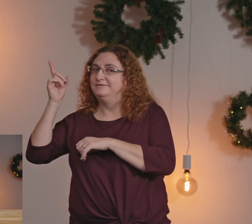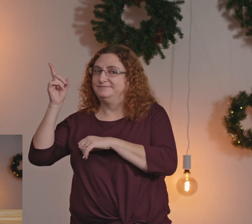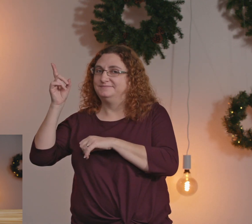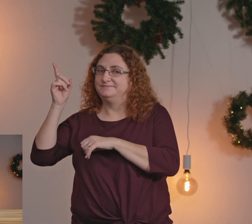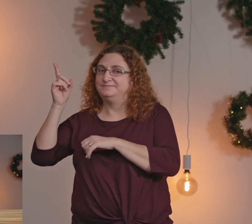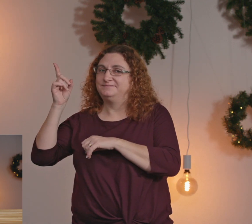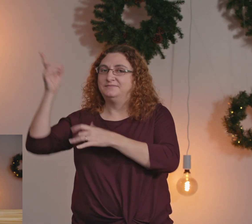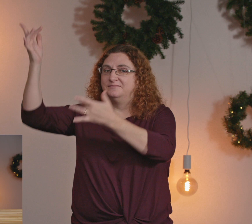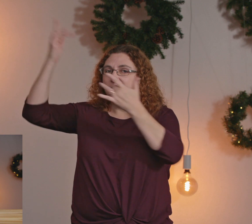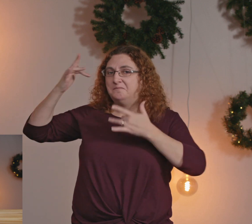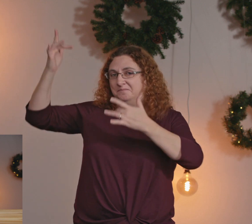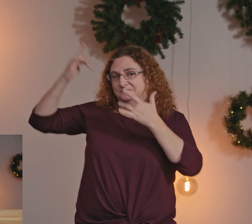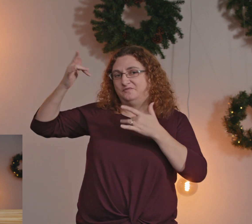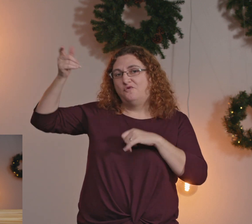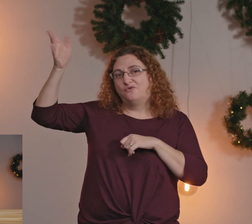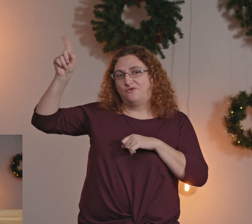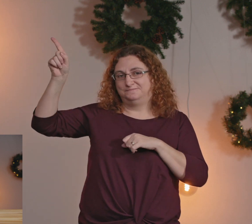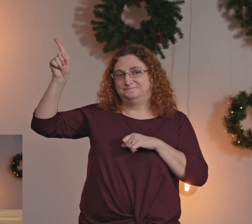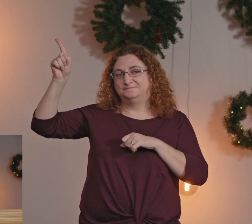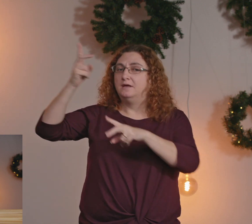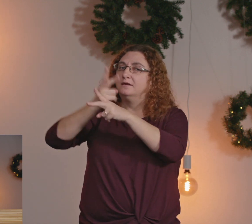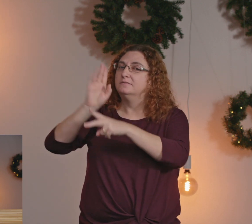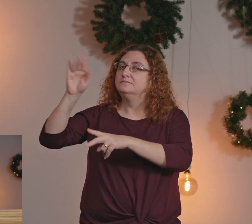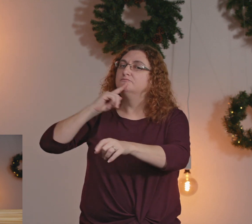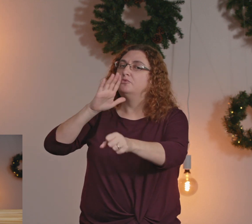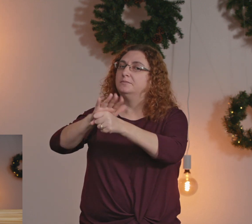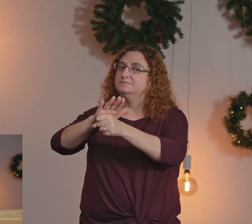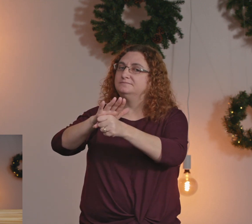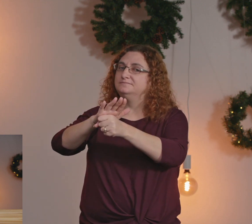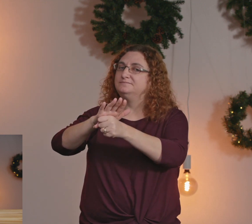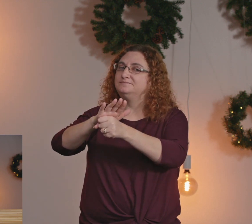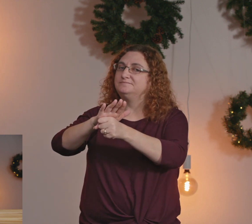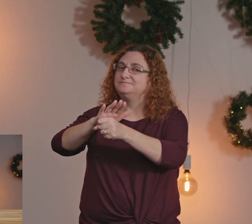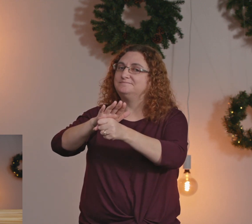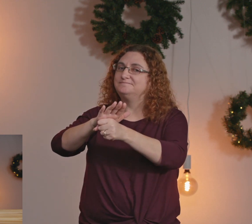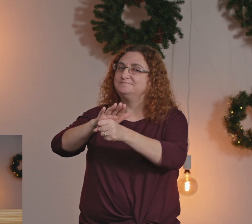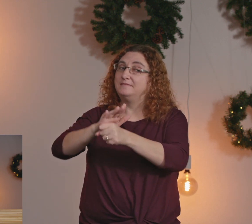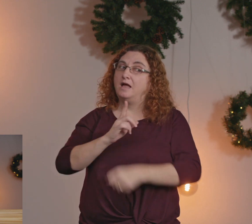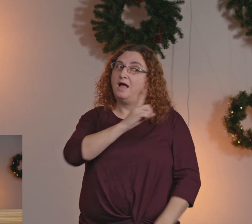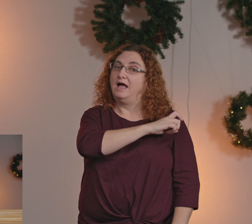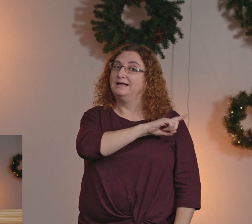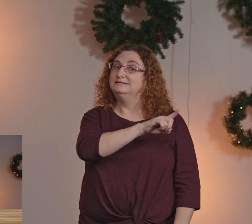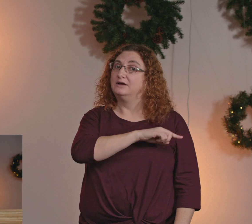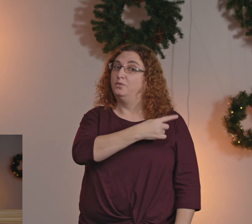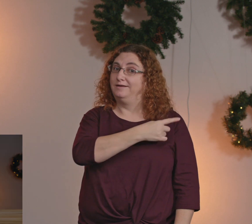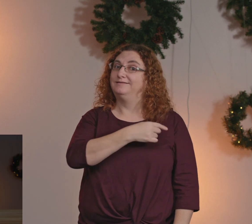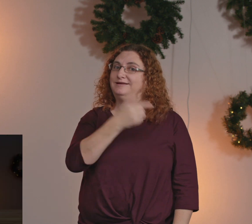The merciful God keeps his promises. Just to ask Zachariah.